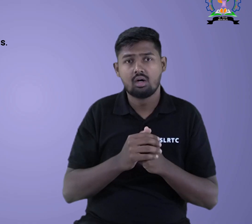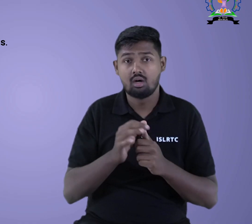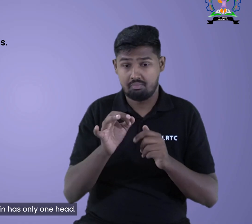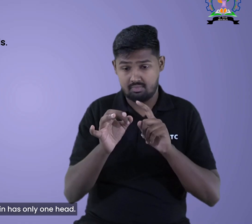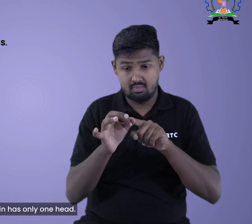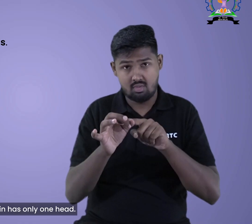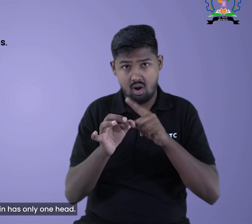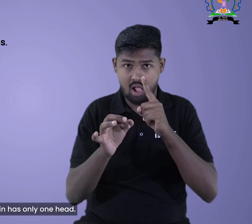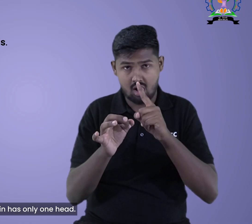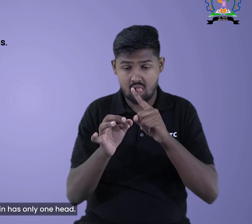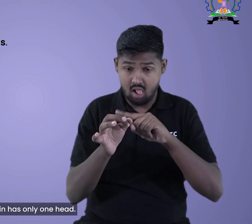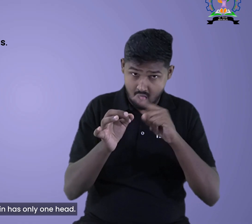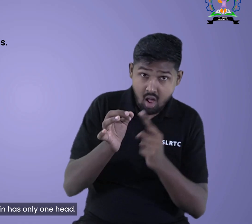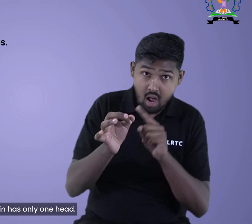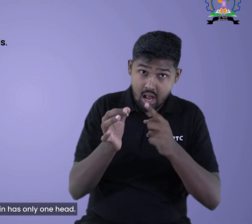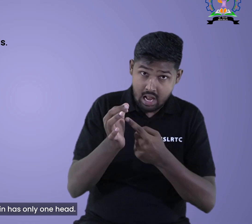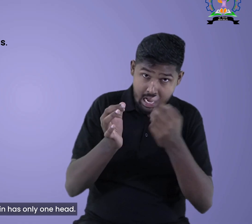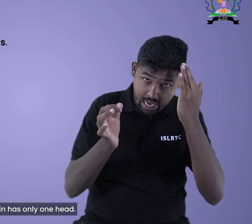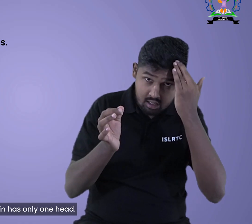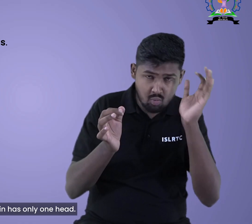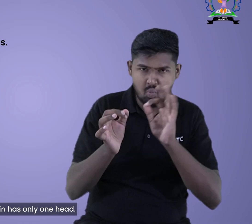A coin has only one head.